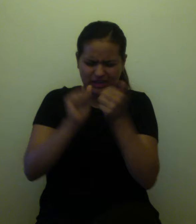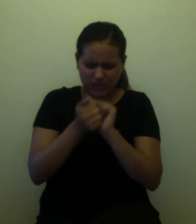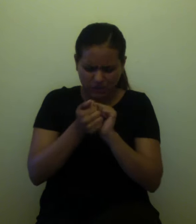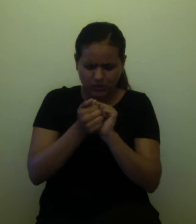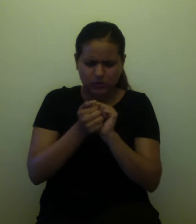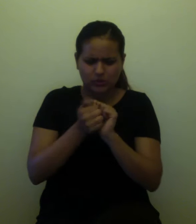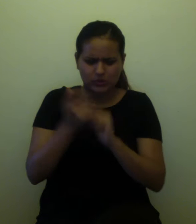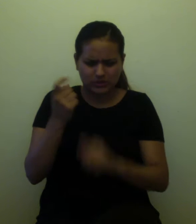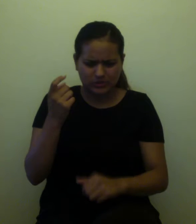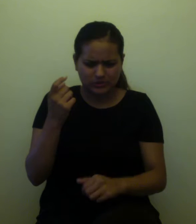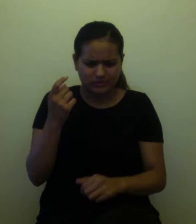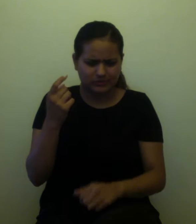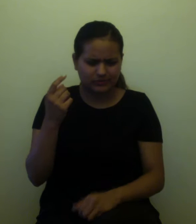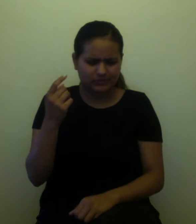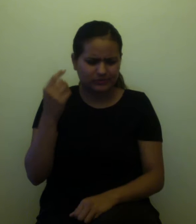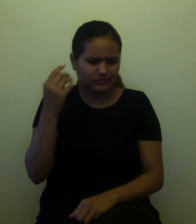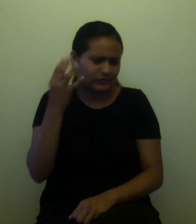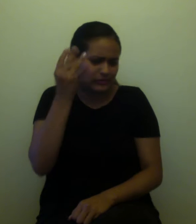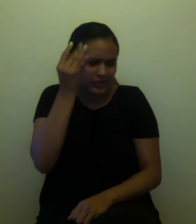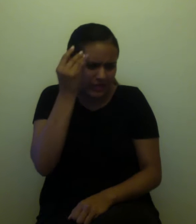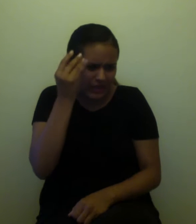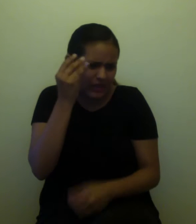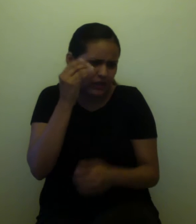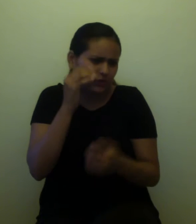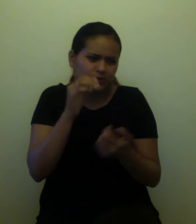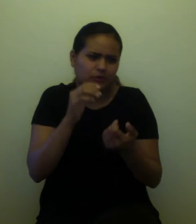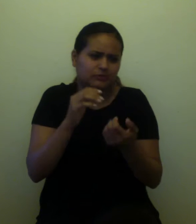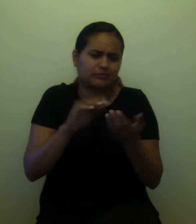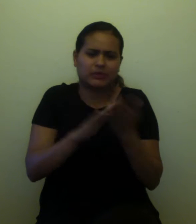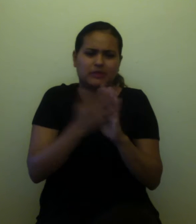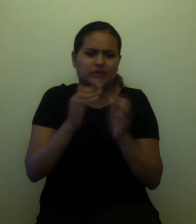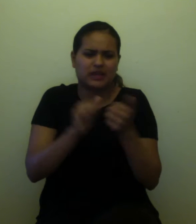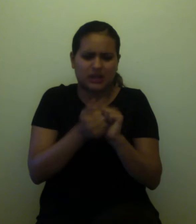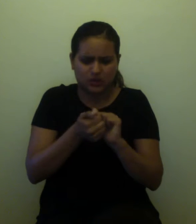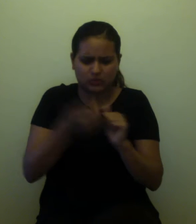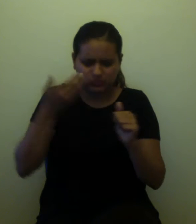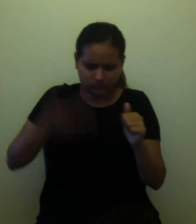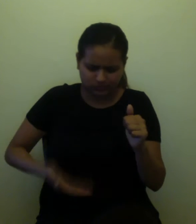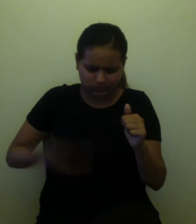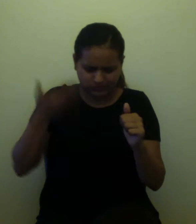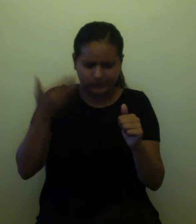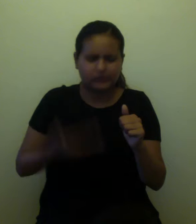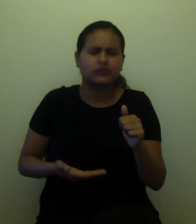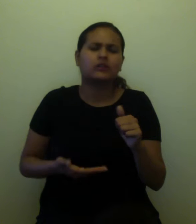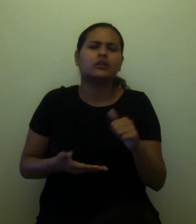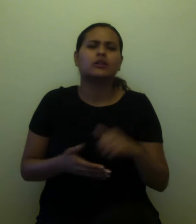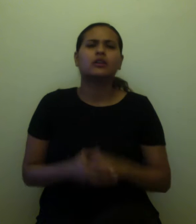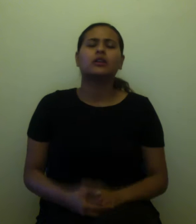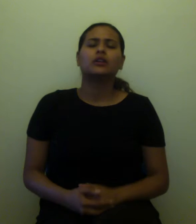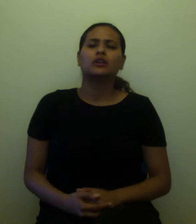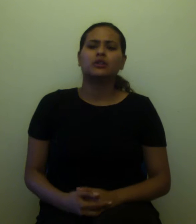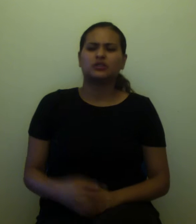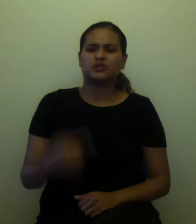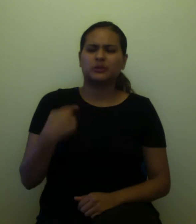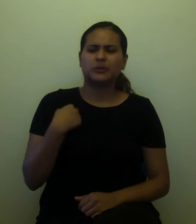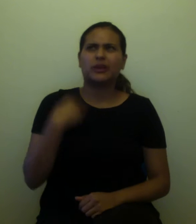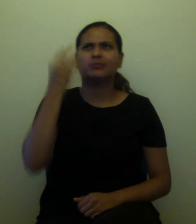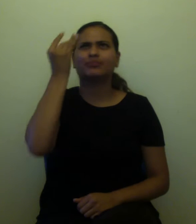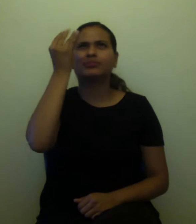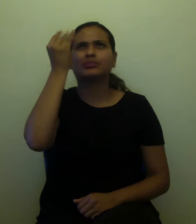who you are as a person? Well, I've had a question in my mind for many, many years, and that is,